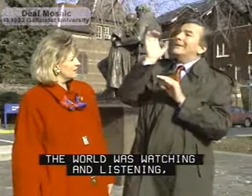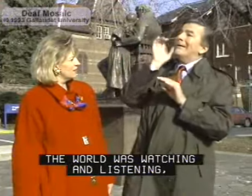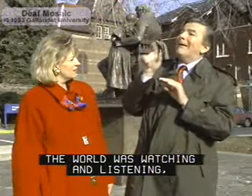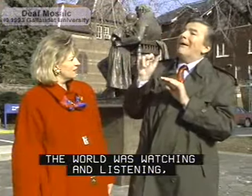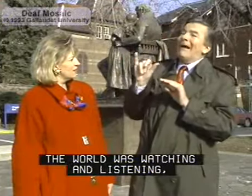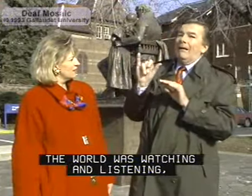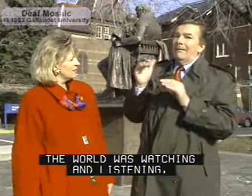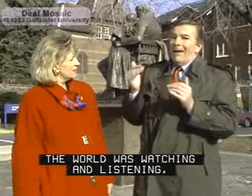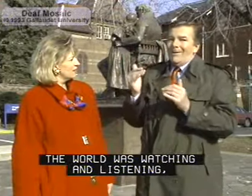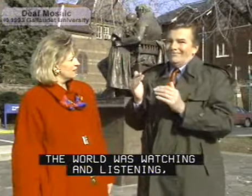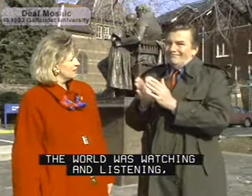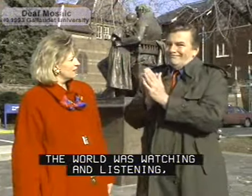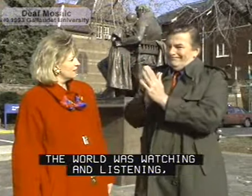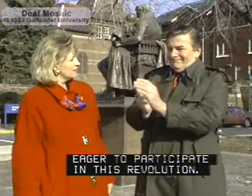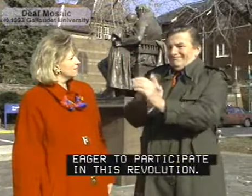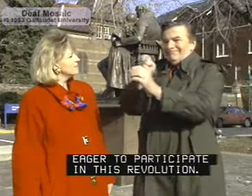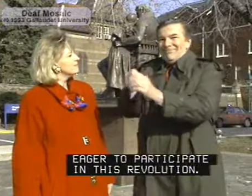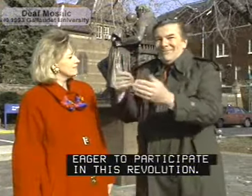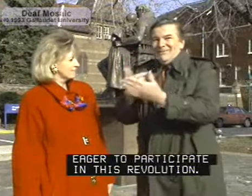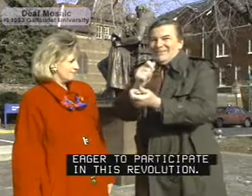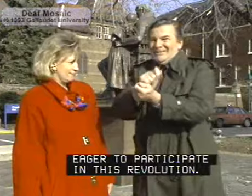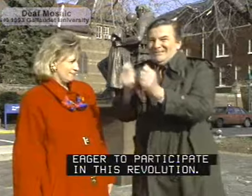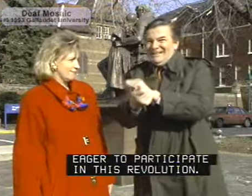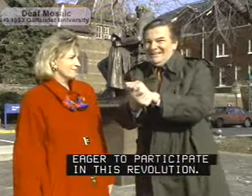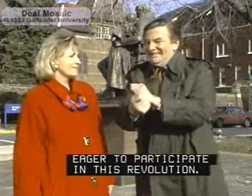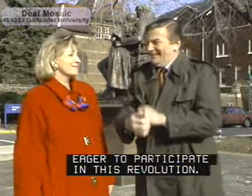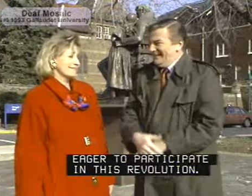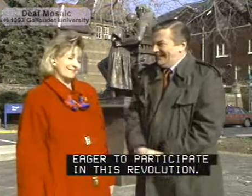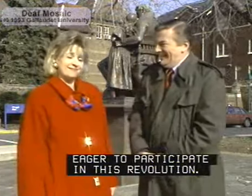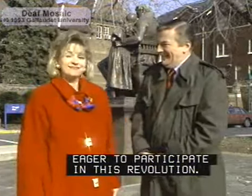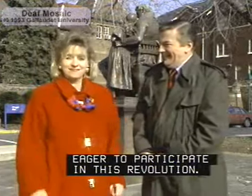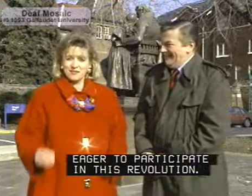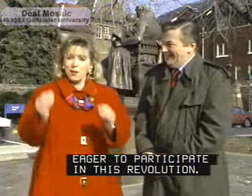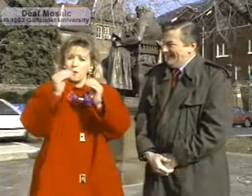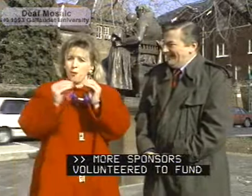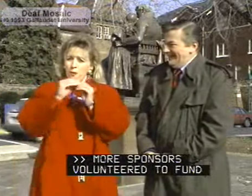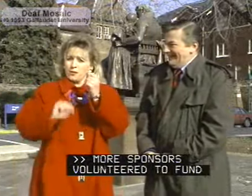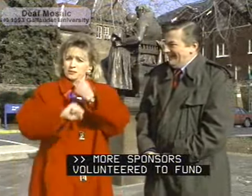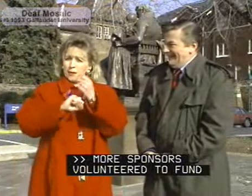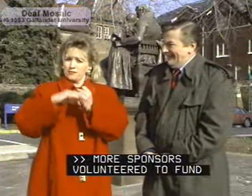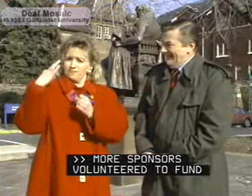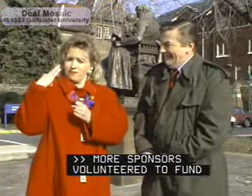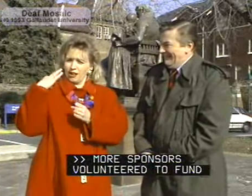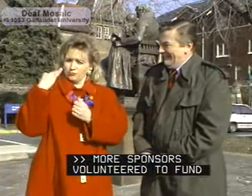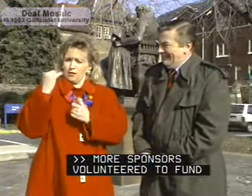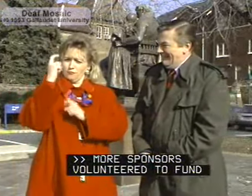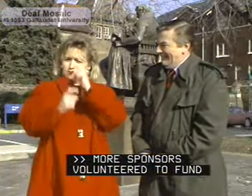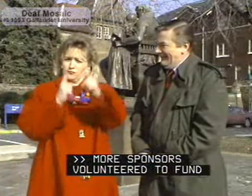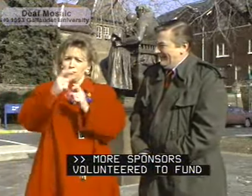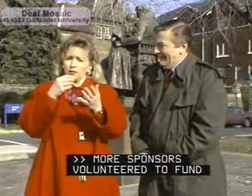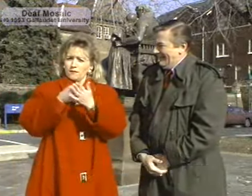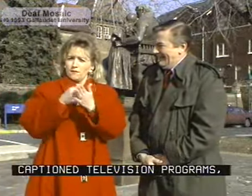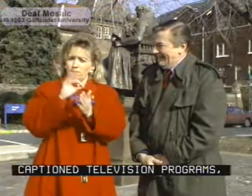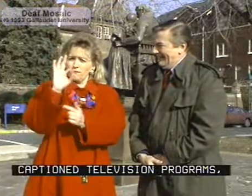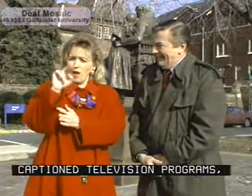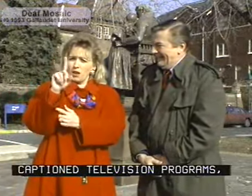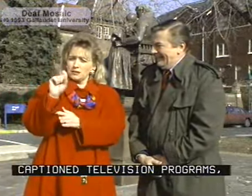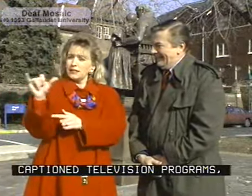was watching and listening, eager to participate in this revolution. More sponsors volunteered to fund caption